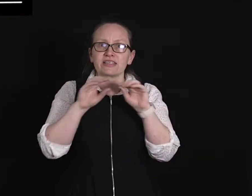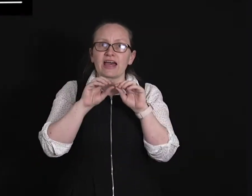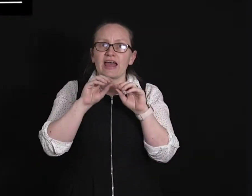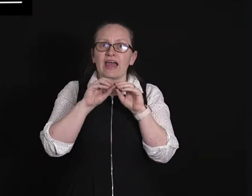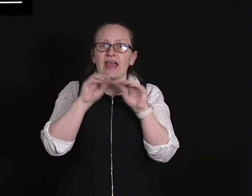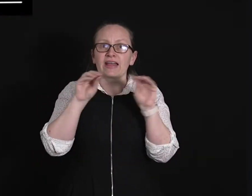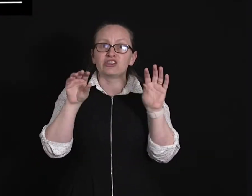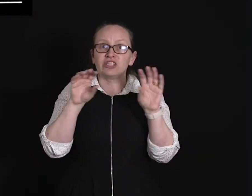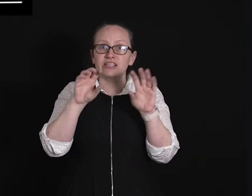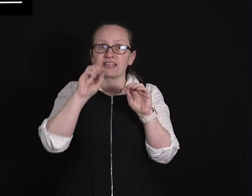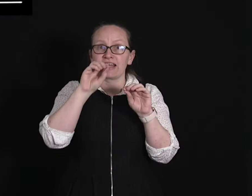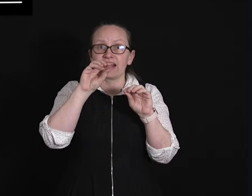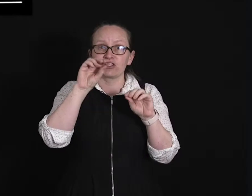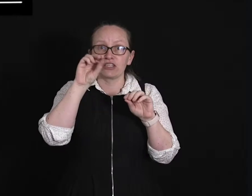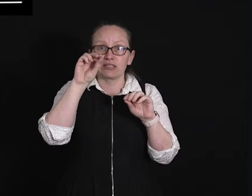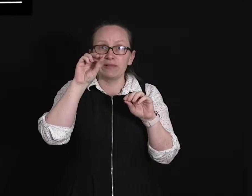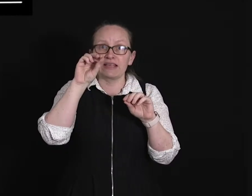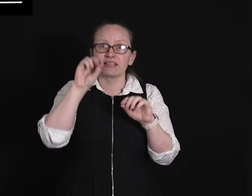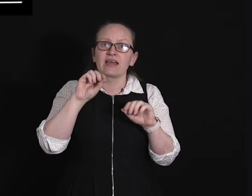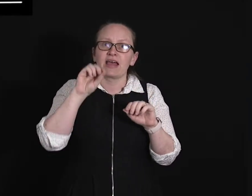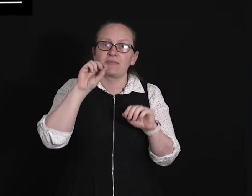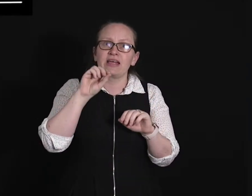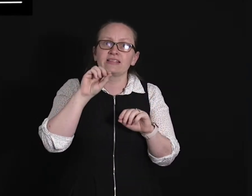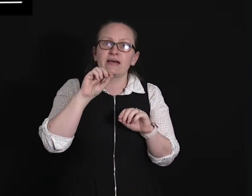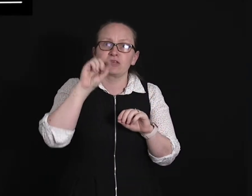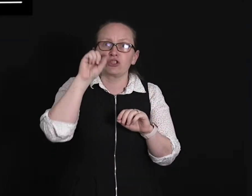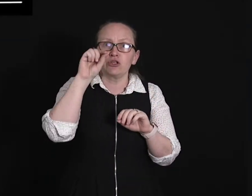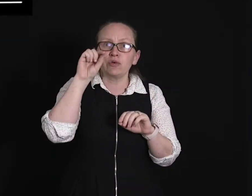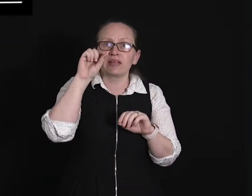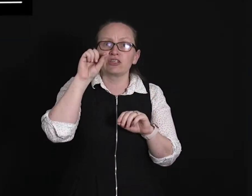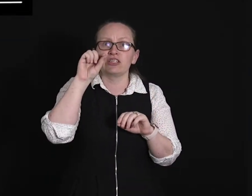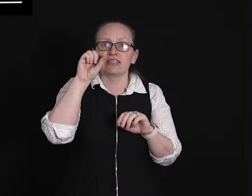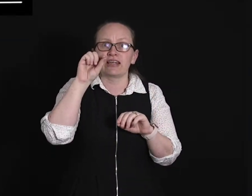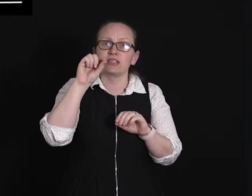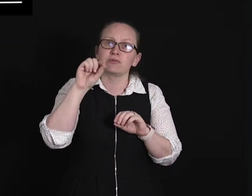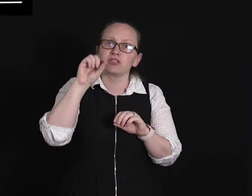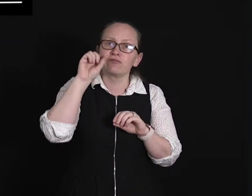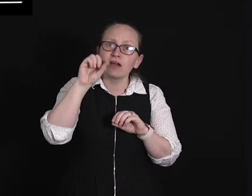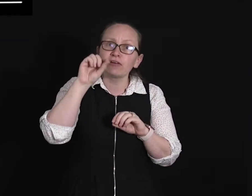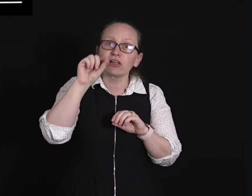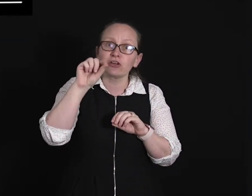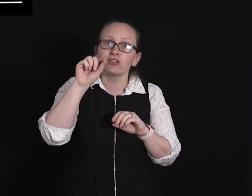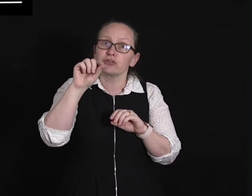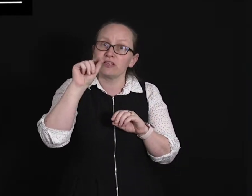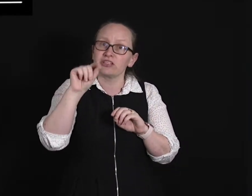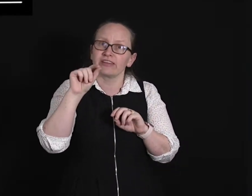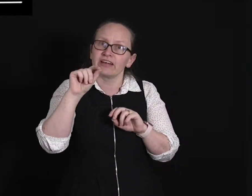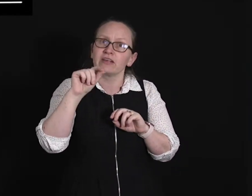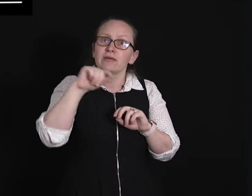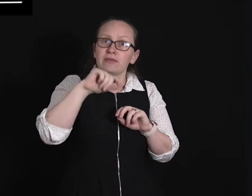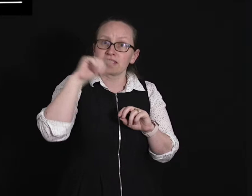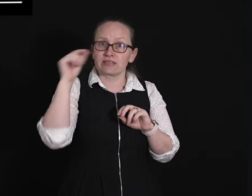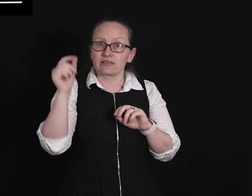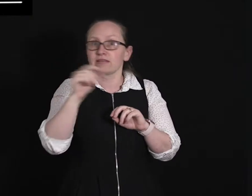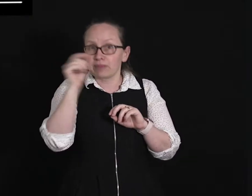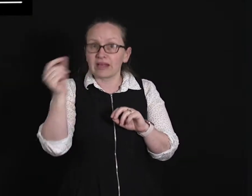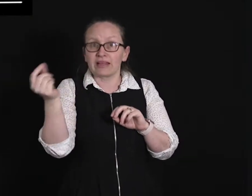that energy state actually splits, and we end up with two energy states which are very close to each other, but a little